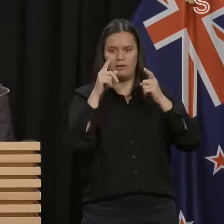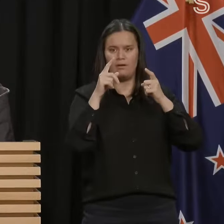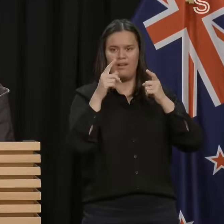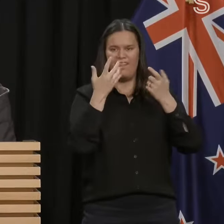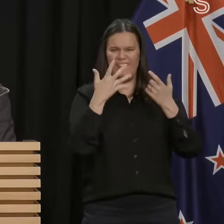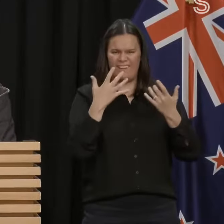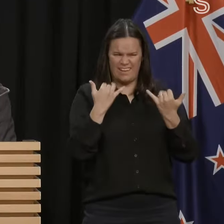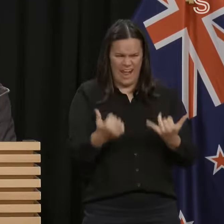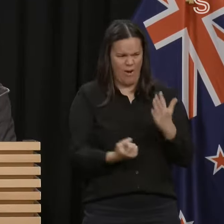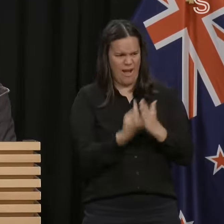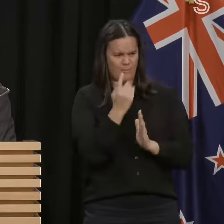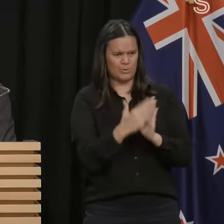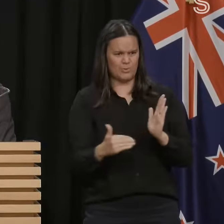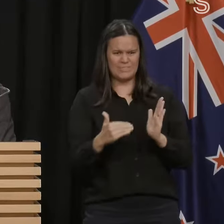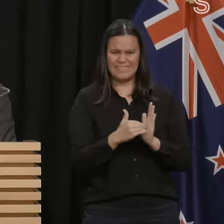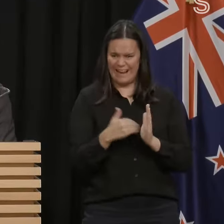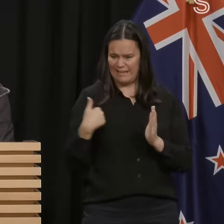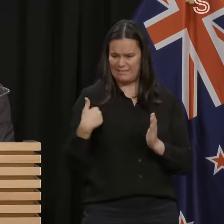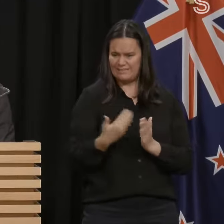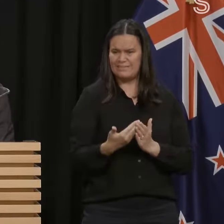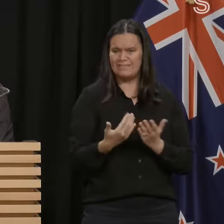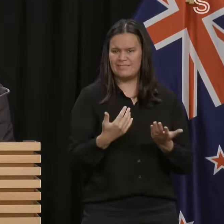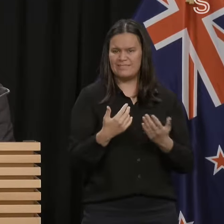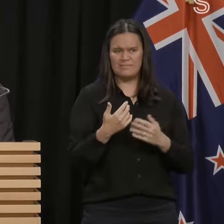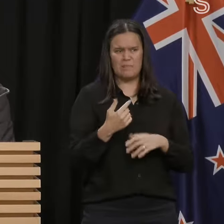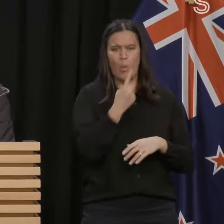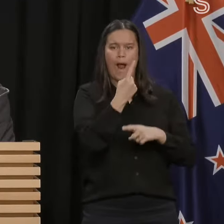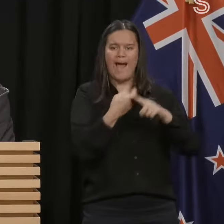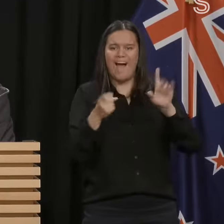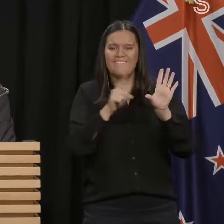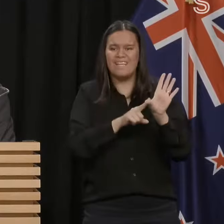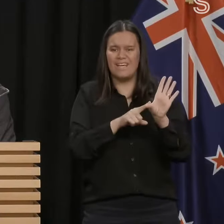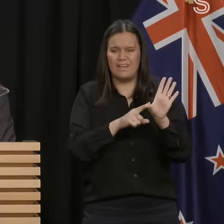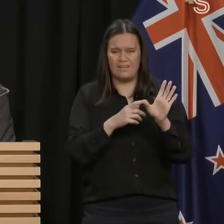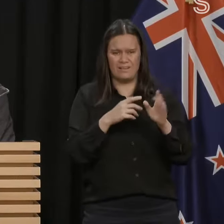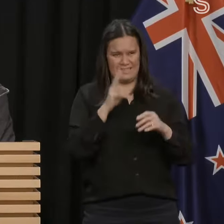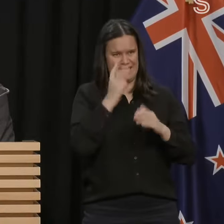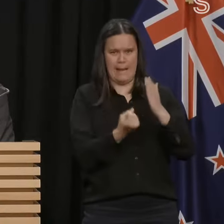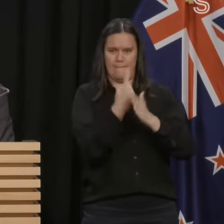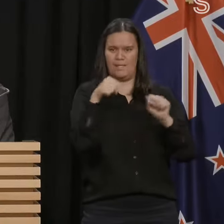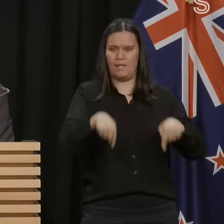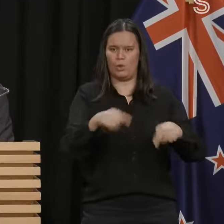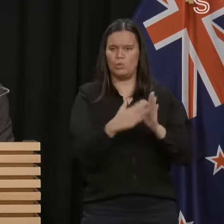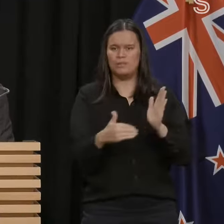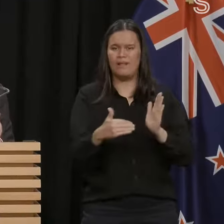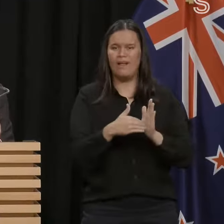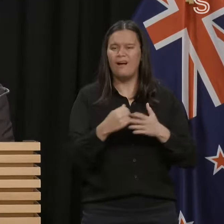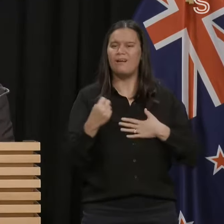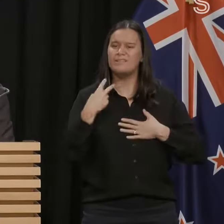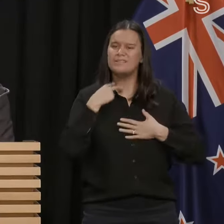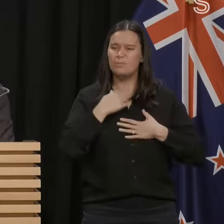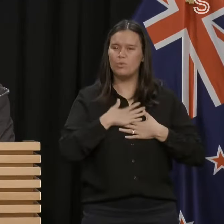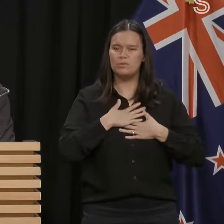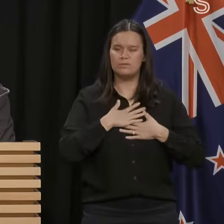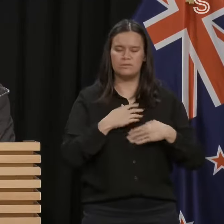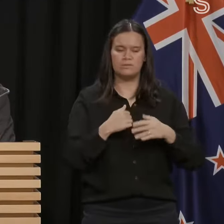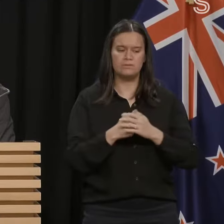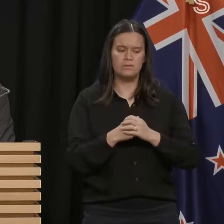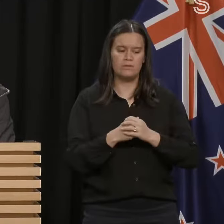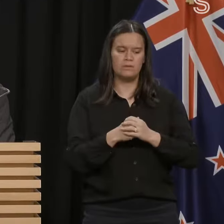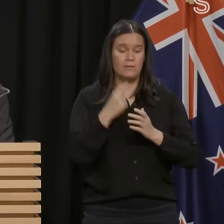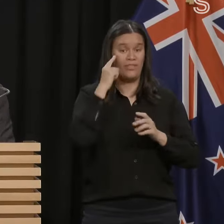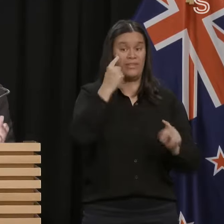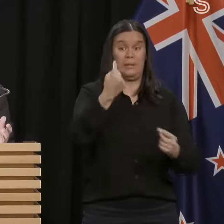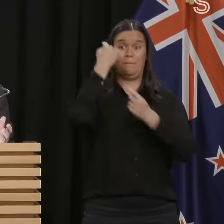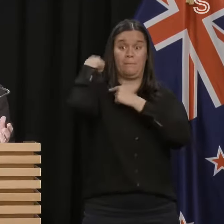to the extent that we have in the last last 18 months probably. I think back to some figures, people